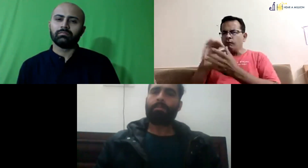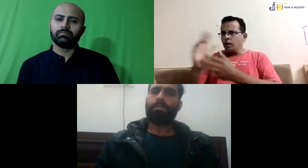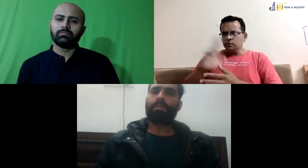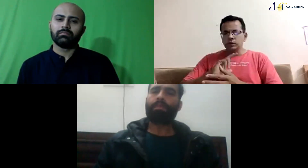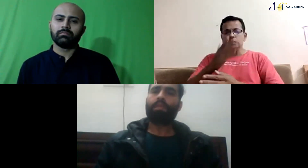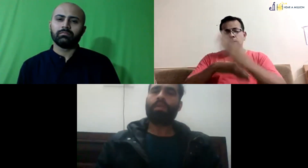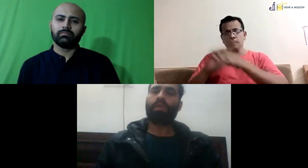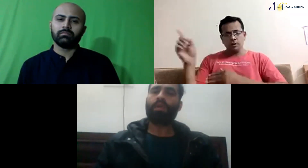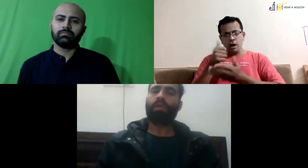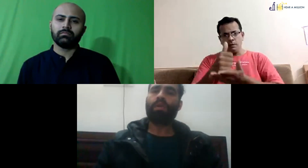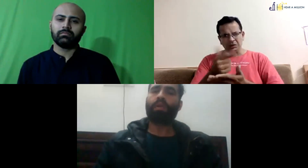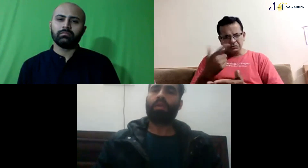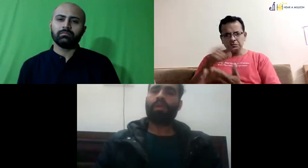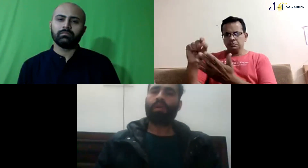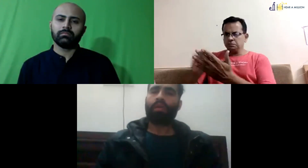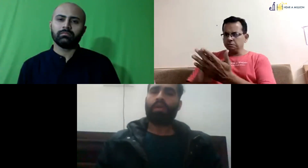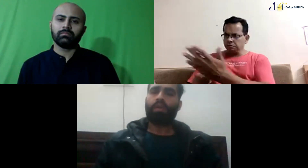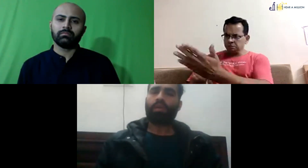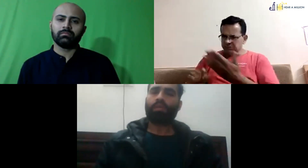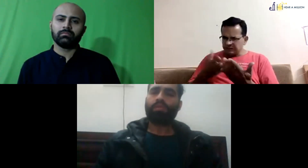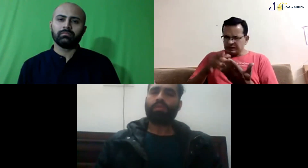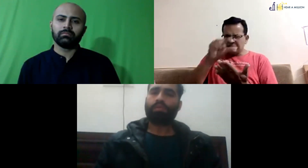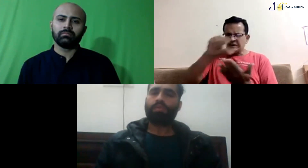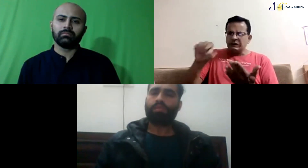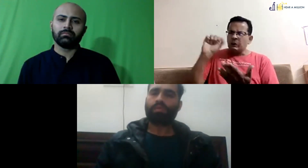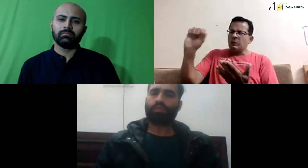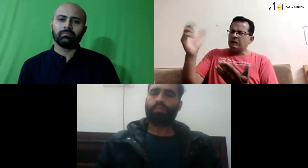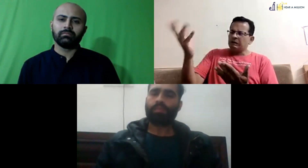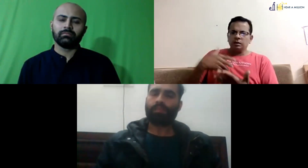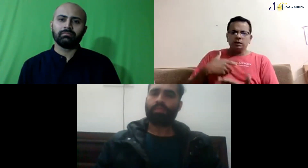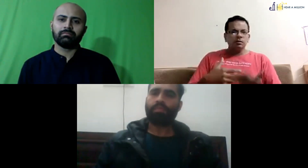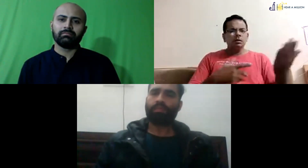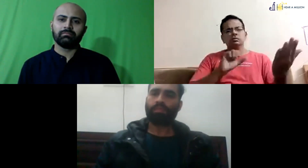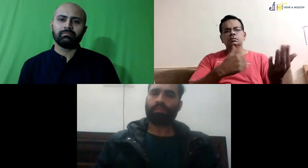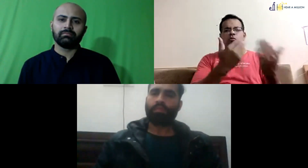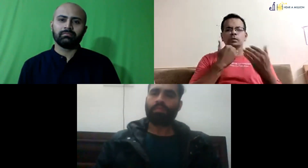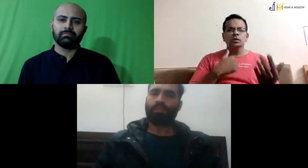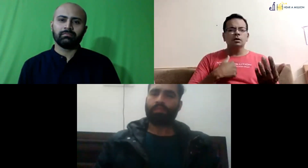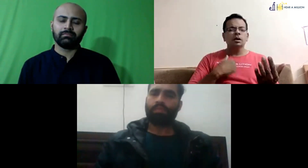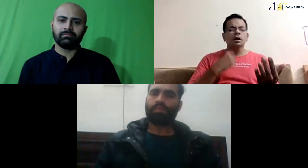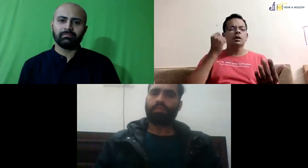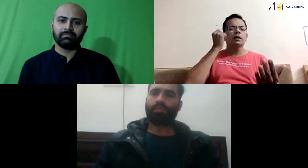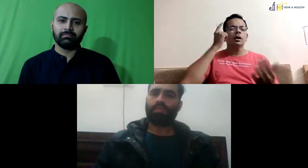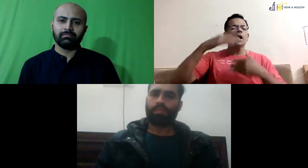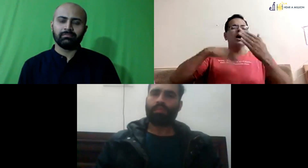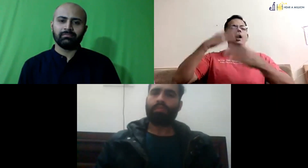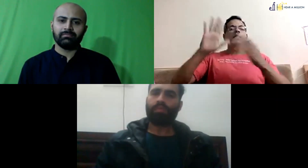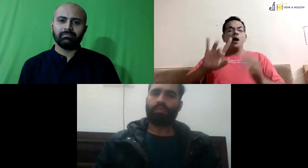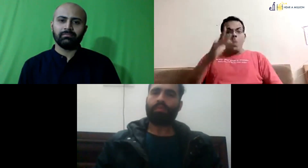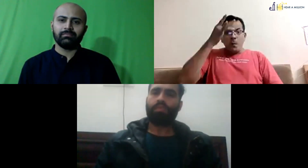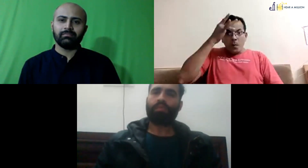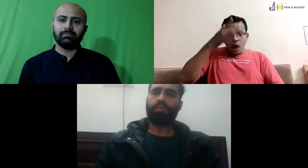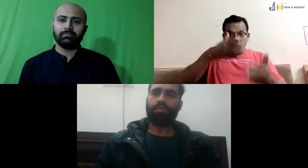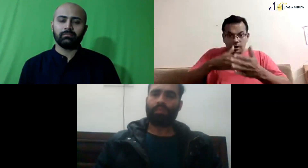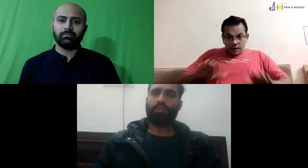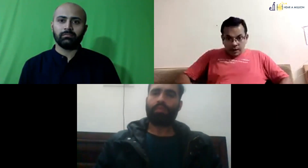my request, and I was worried. And one of my friends he told me, hey, you will get a help from this. You have to give them written. Then I got a